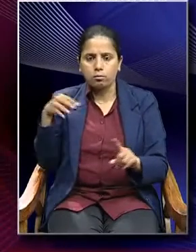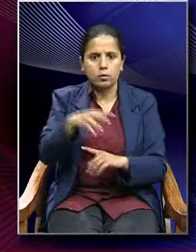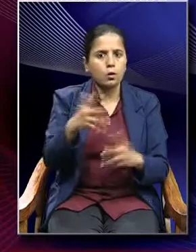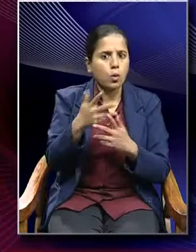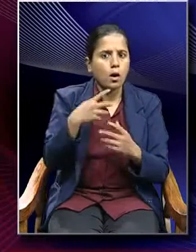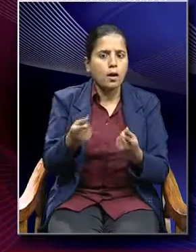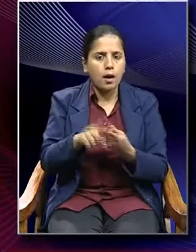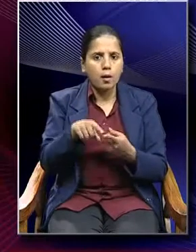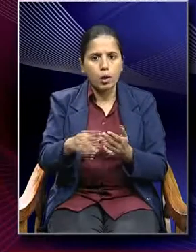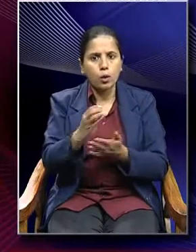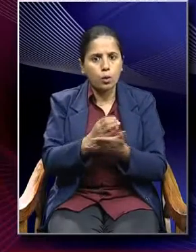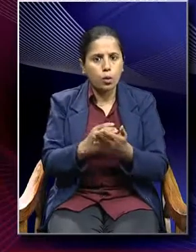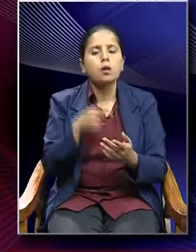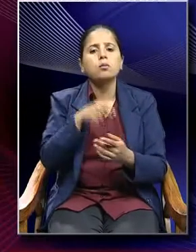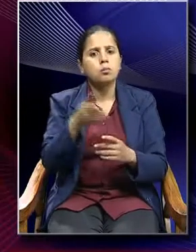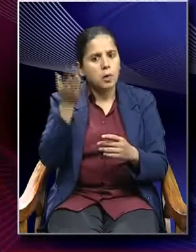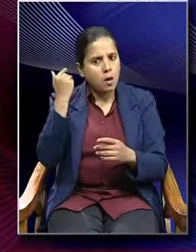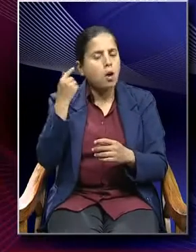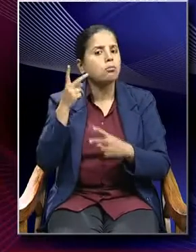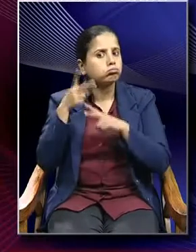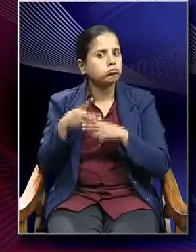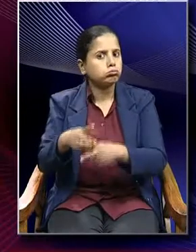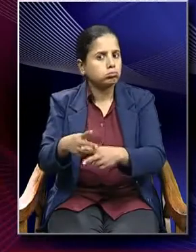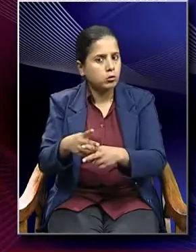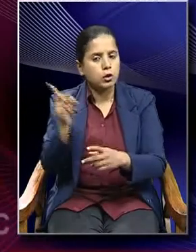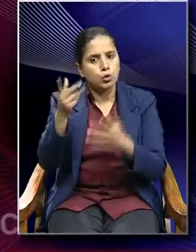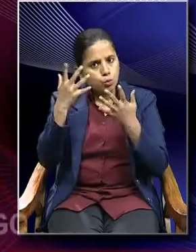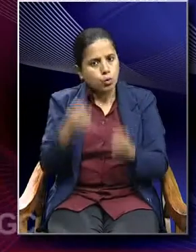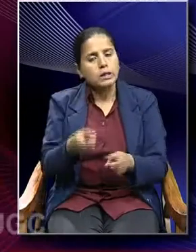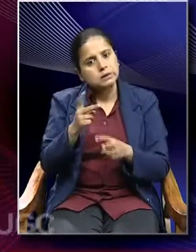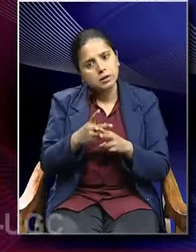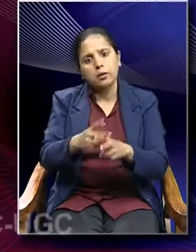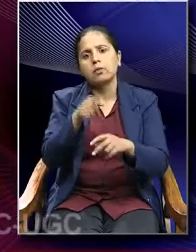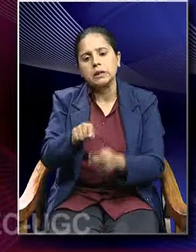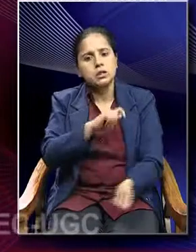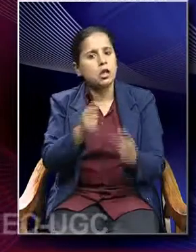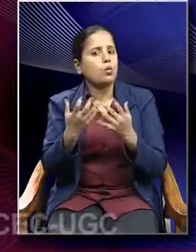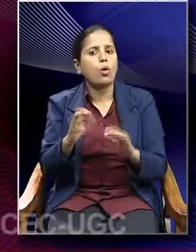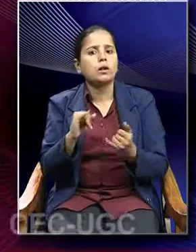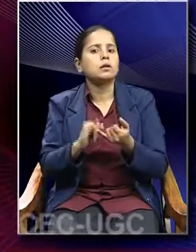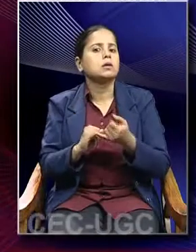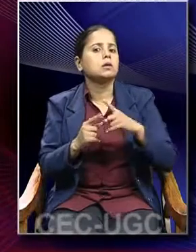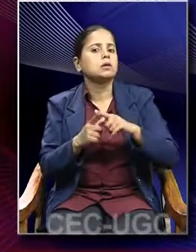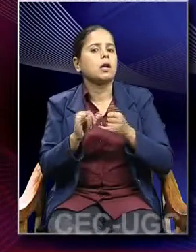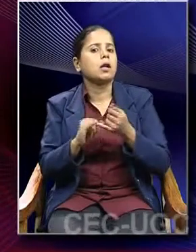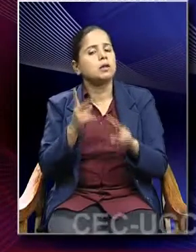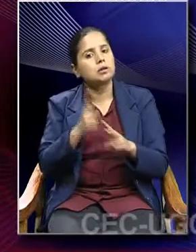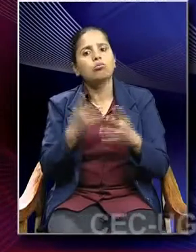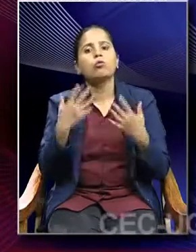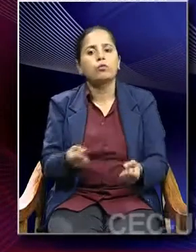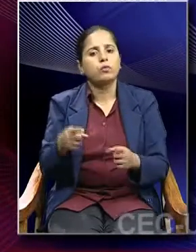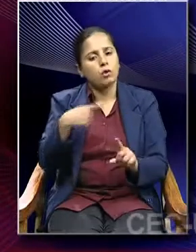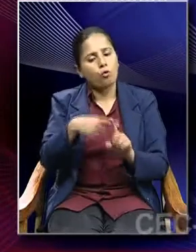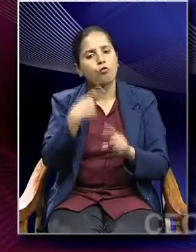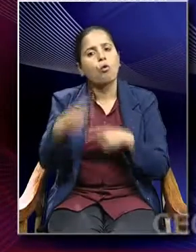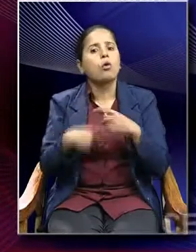of the discipline was conservative. So you wanted to maintain that status quo. So you wanted to always see the positive